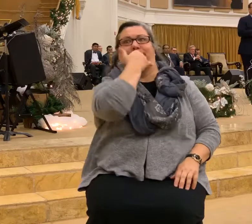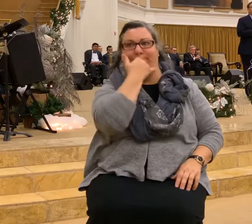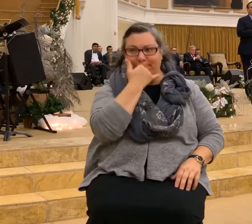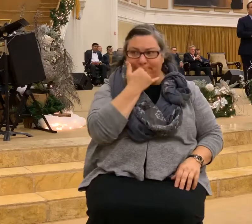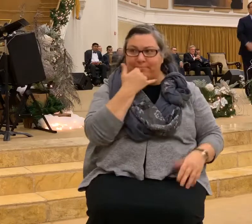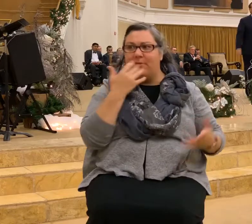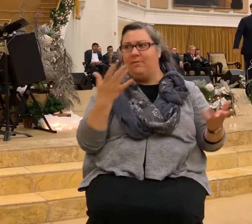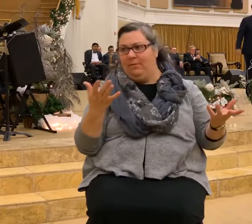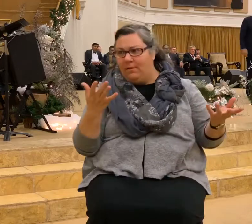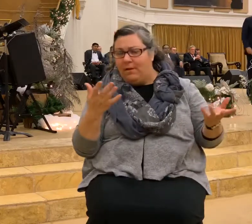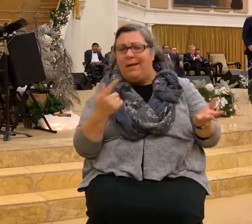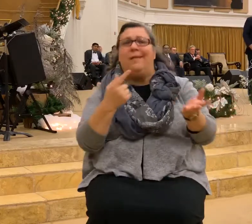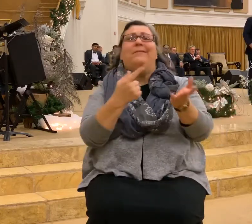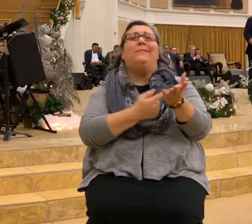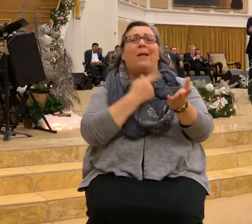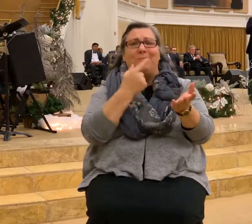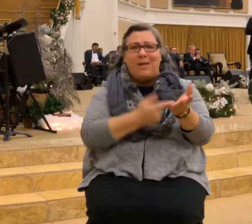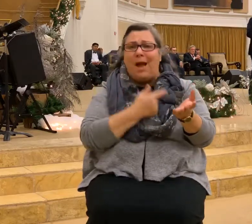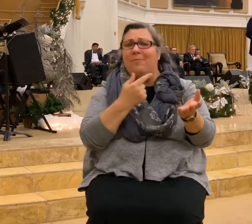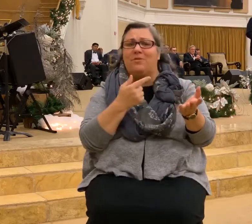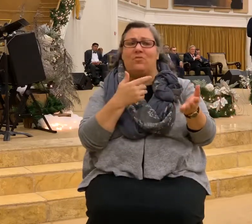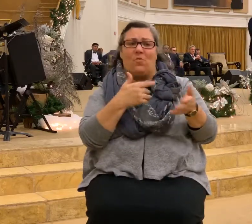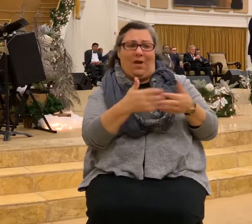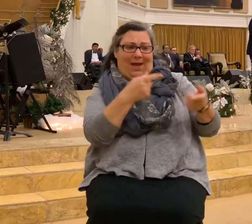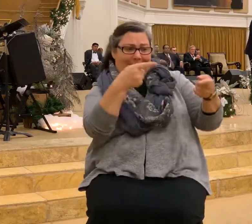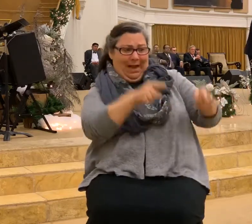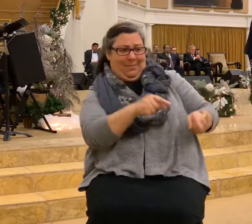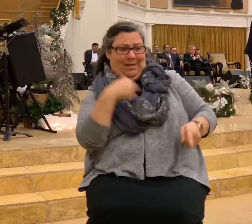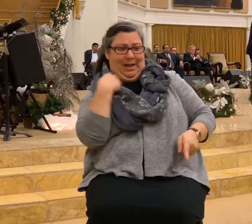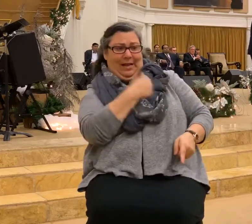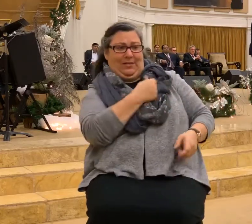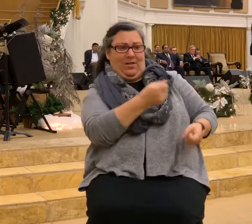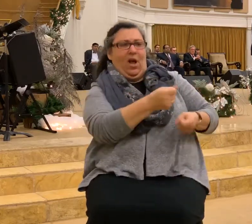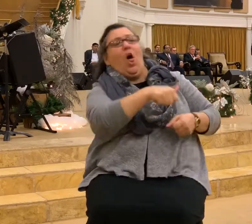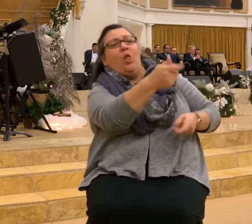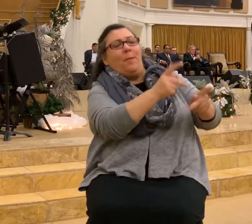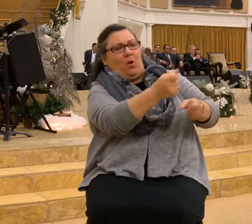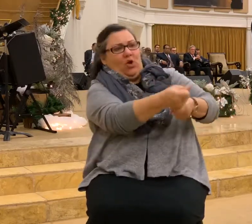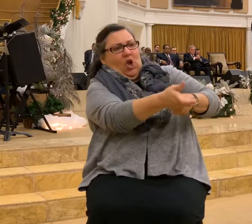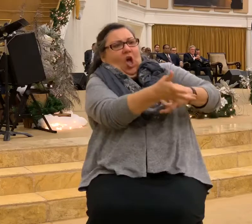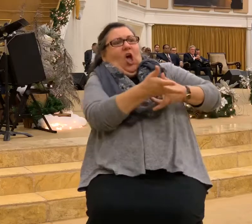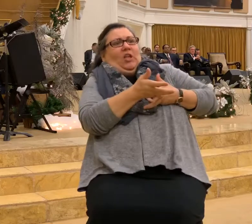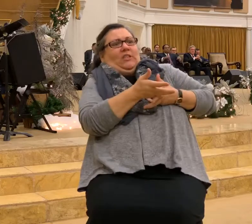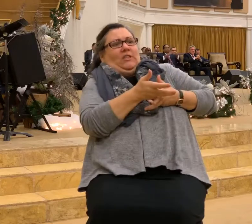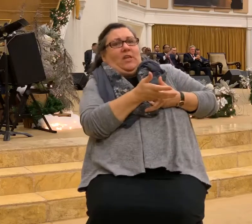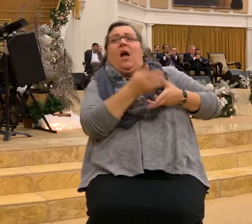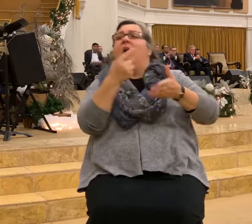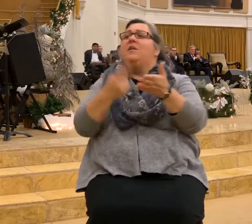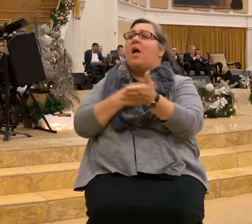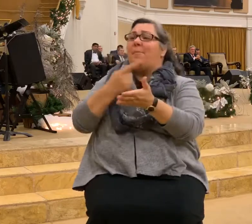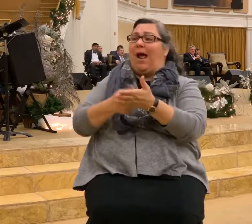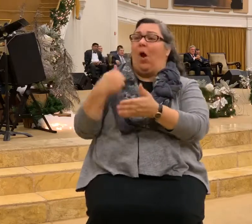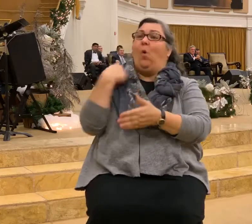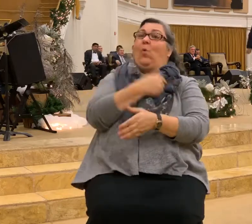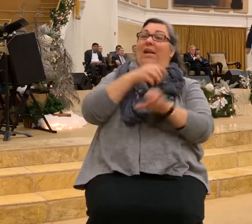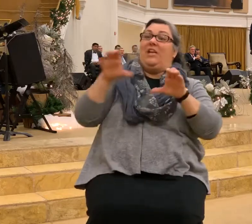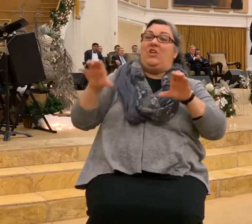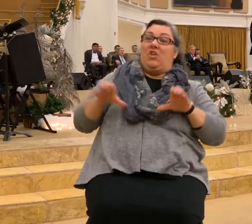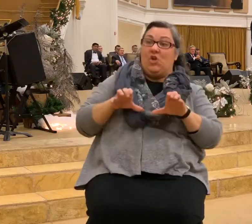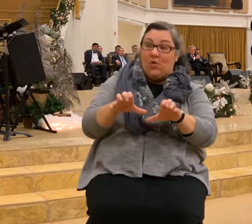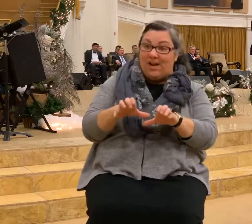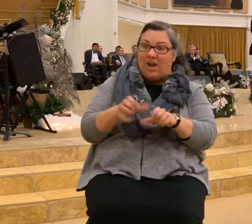So sometimes it's what happens to us by others, and then sometimes there's things that happen to